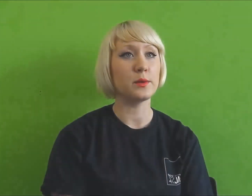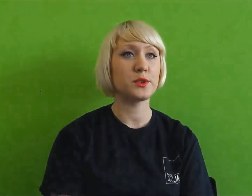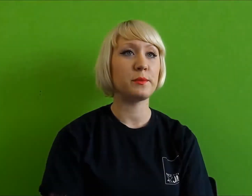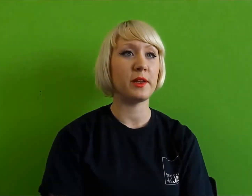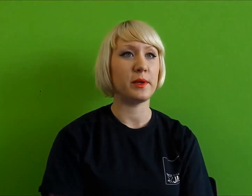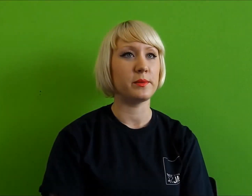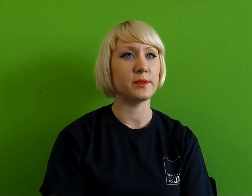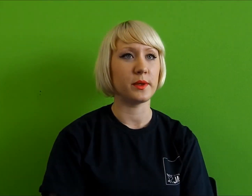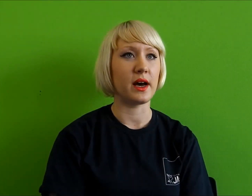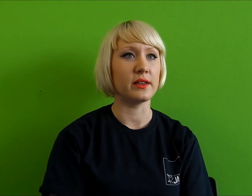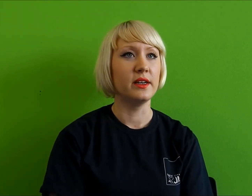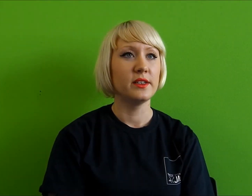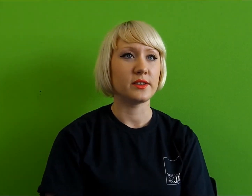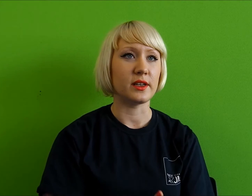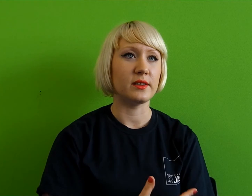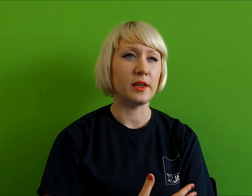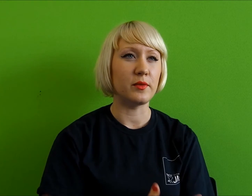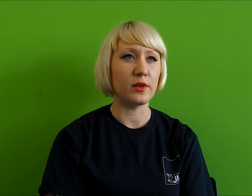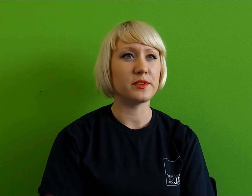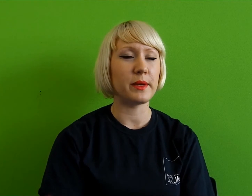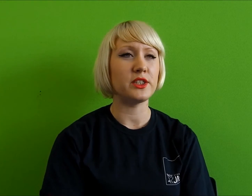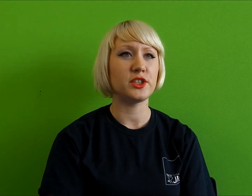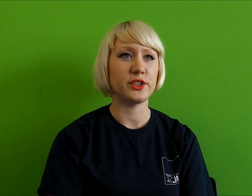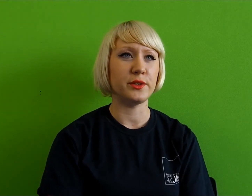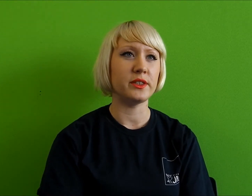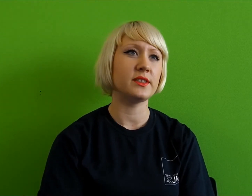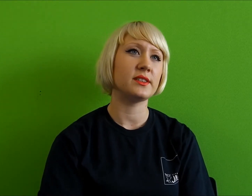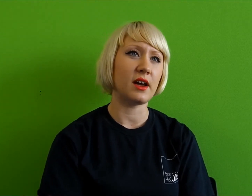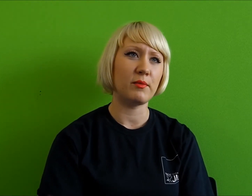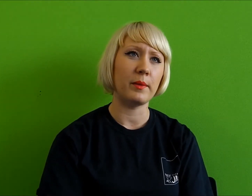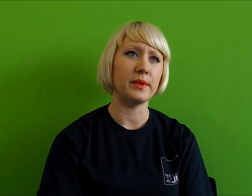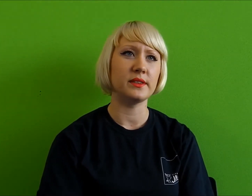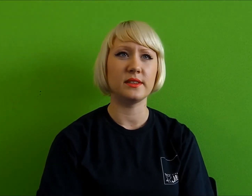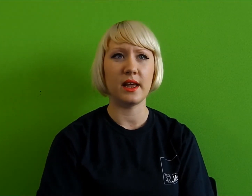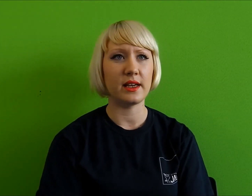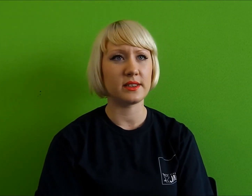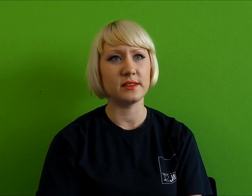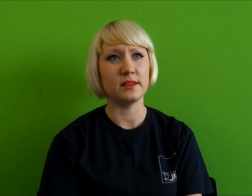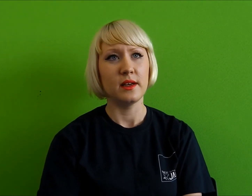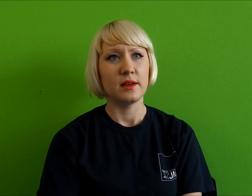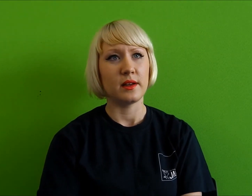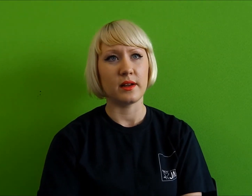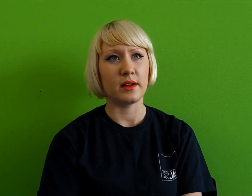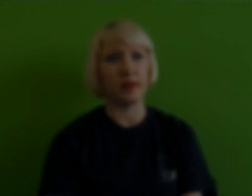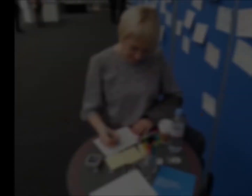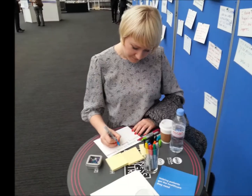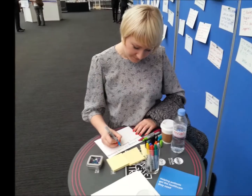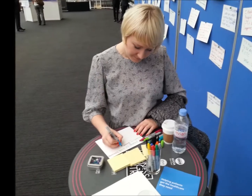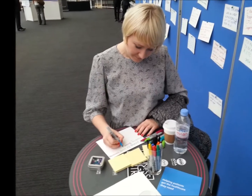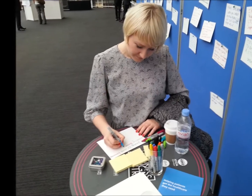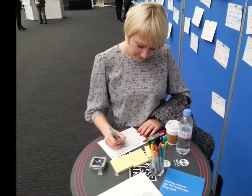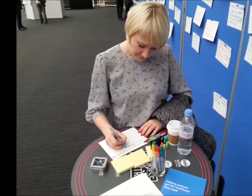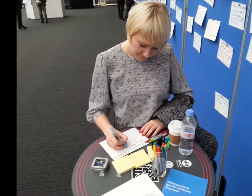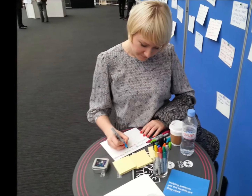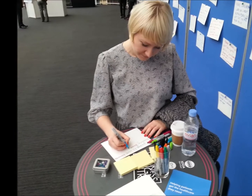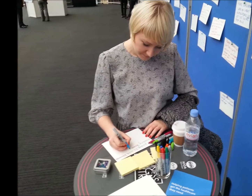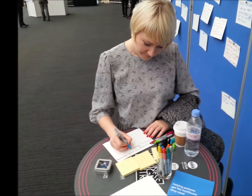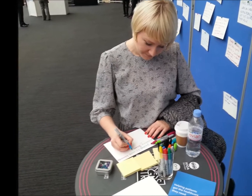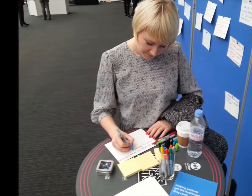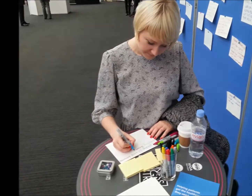out to as many people as we can, so that involves many students, staff members, nursing staff. So we're going out to hopefully speak